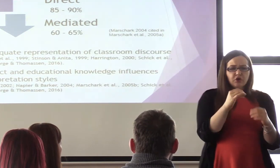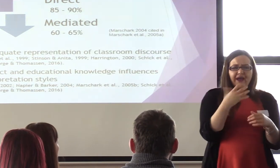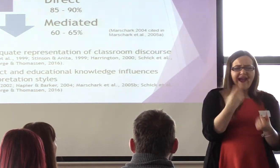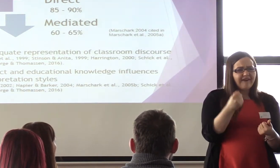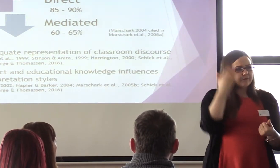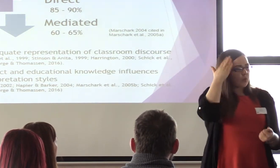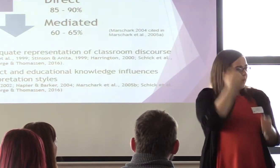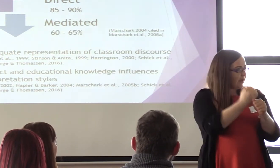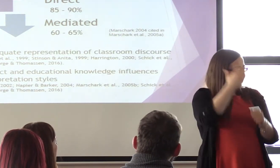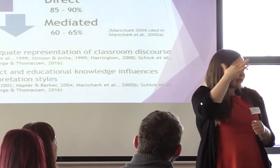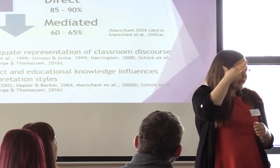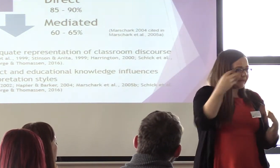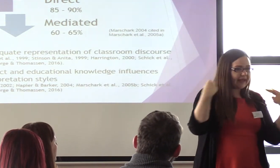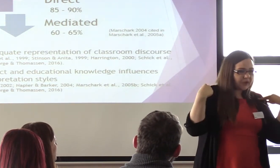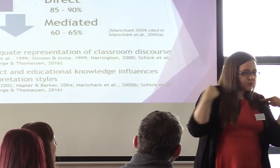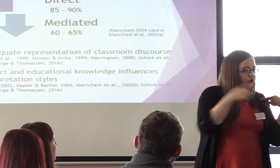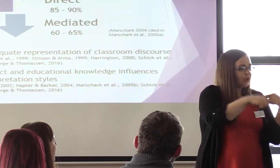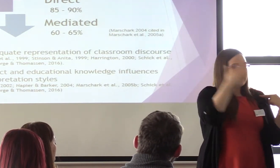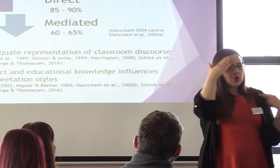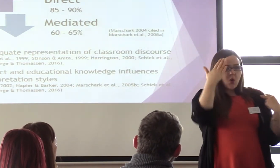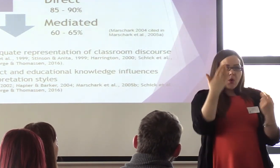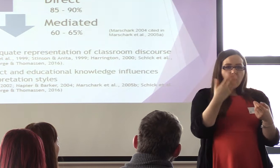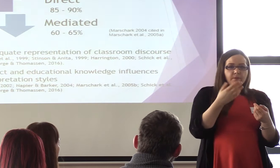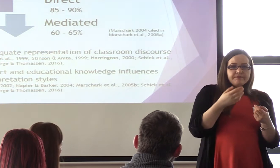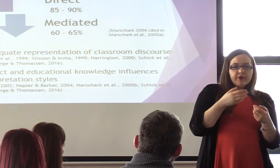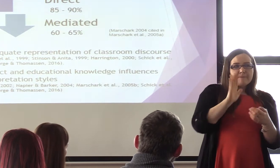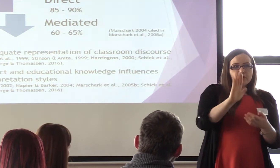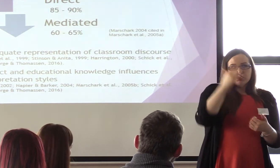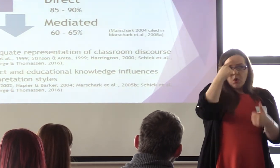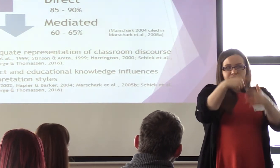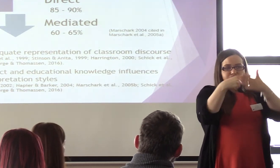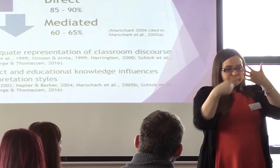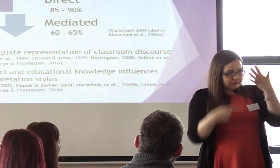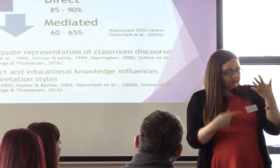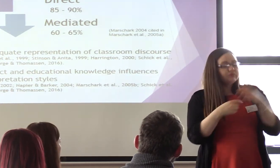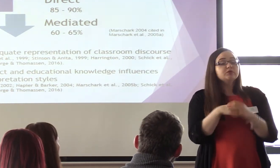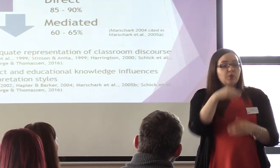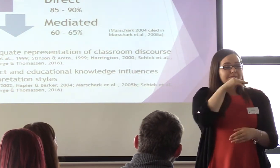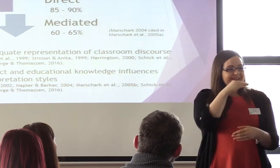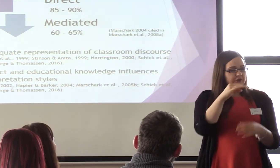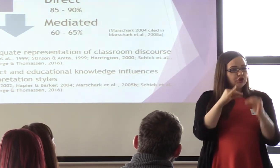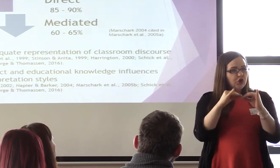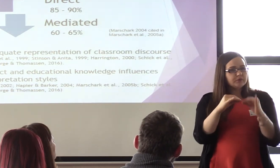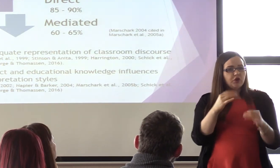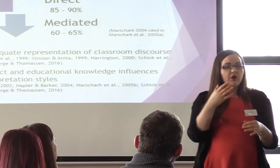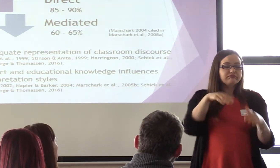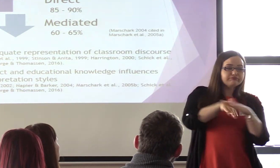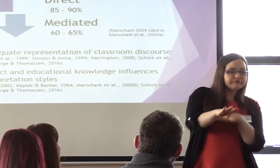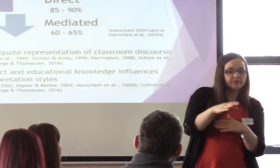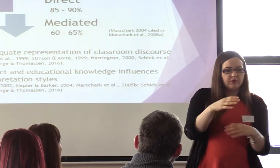to interpreting, it means that the interpreter has an understanding of the academic knowledge in terms of a specific